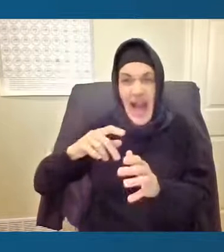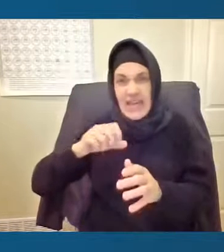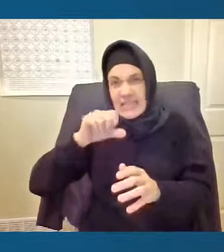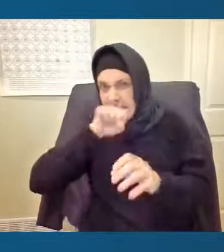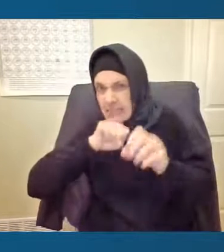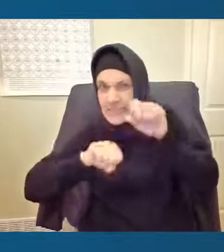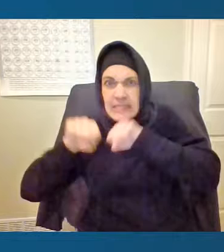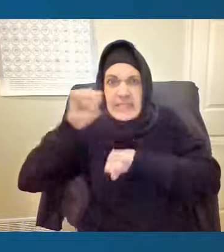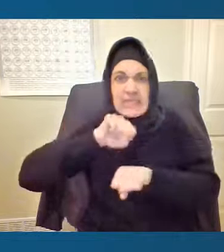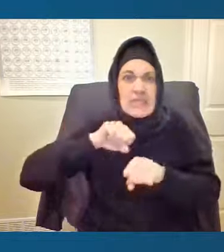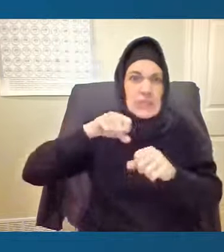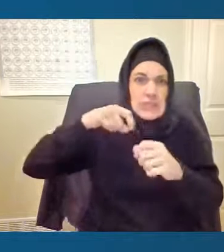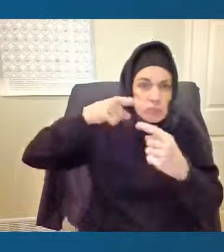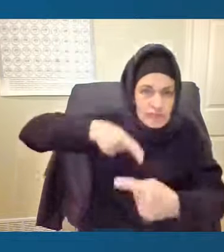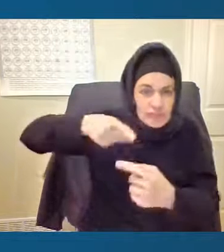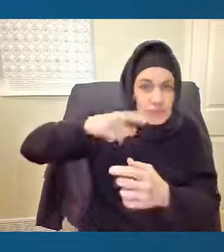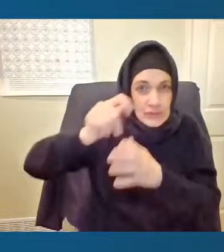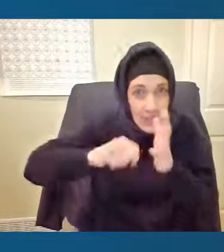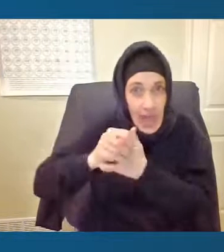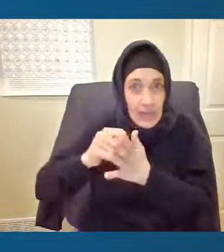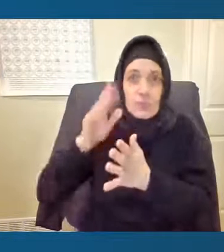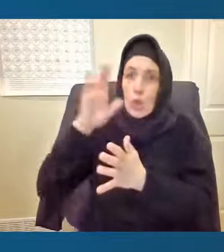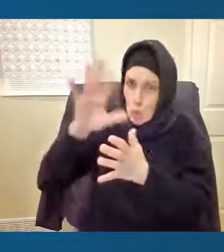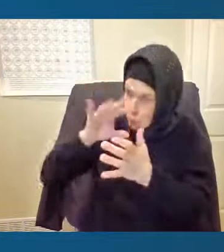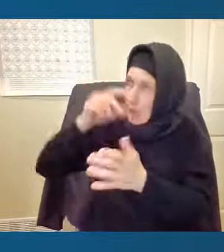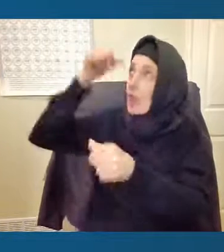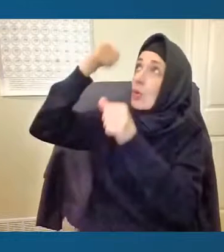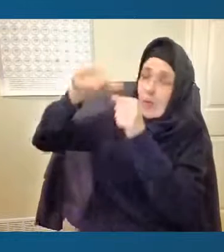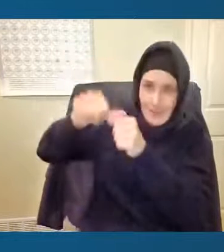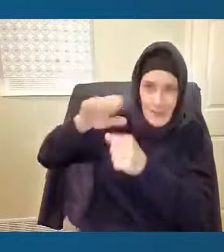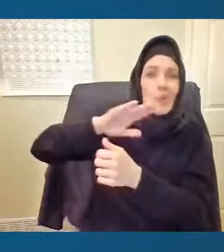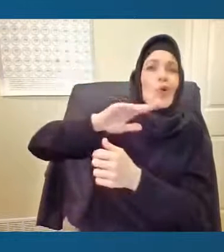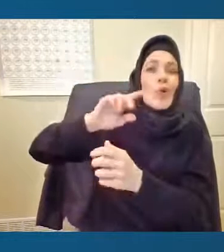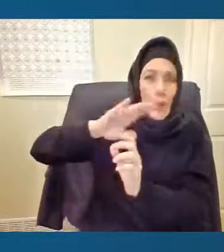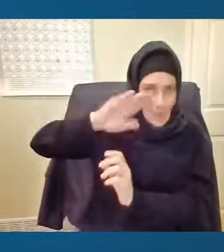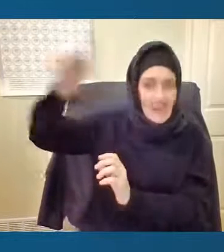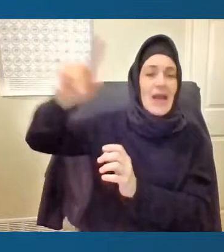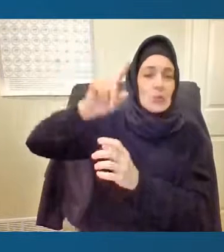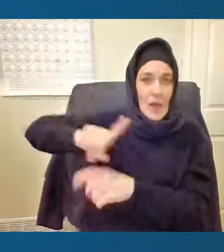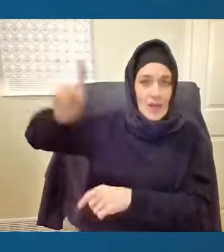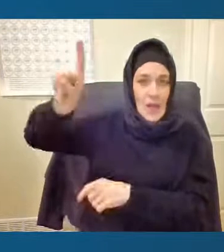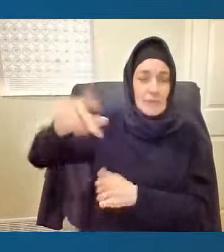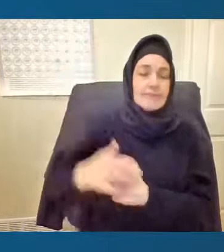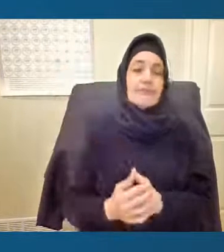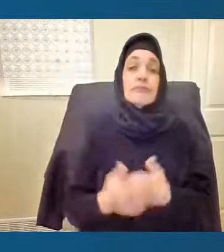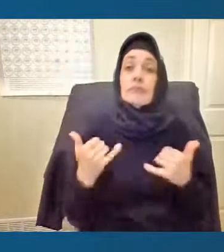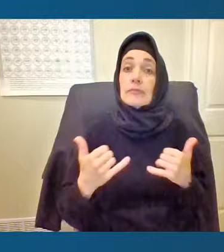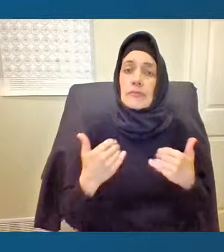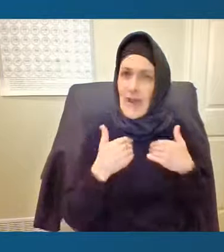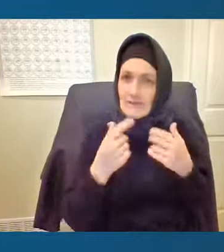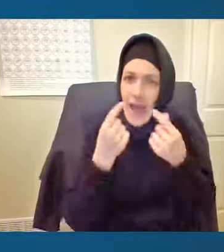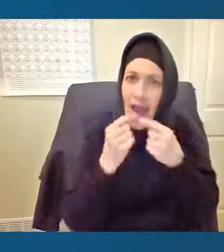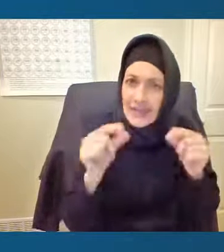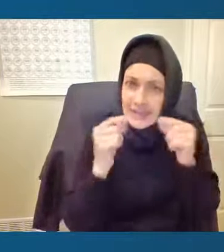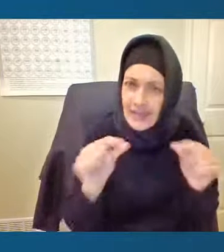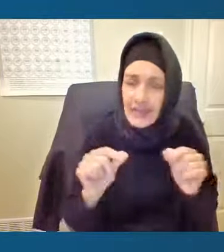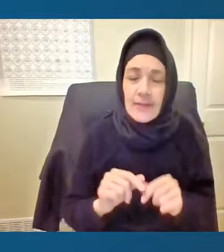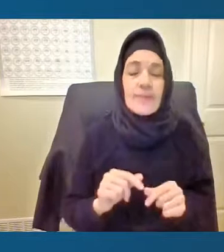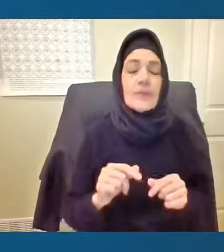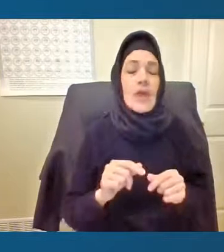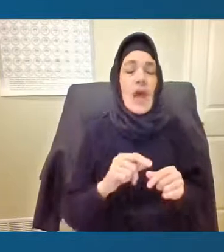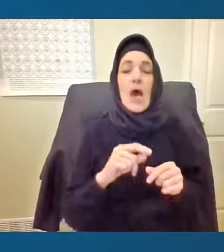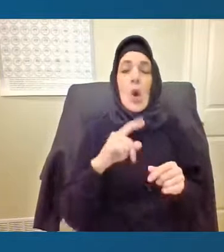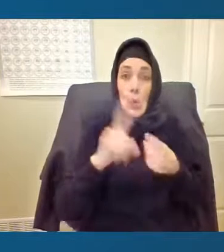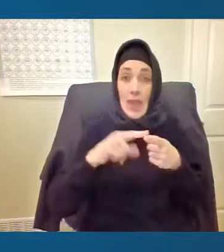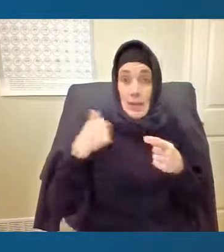default, whatever is. And you know what's funny? You know the hadith, and maybe you don't know it, but there's a hadith about when we die, the angels will come and ask us